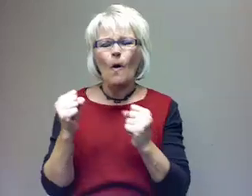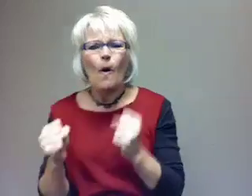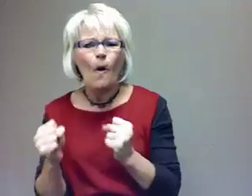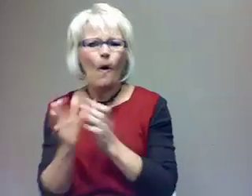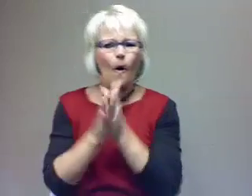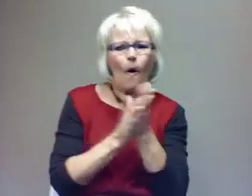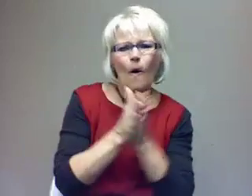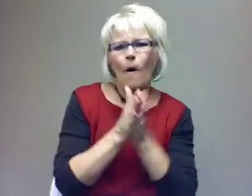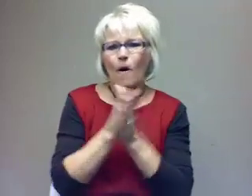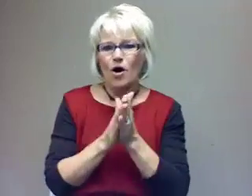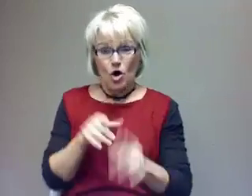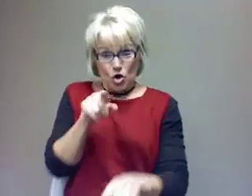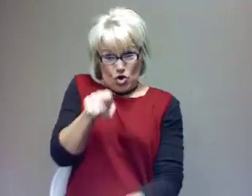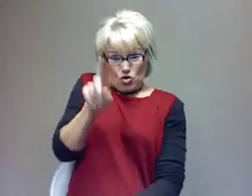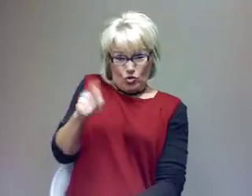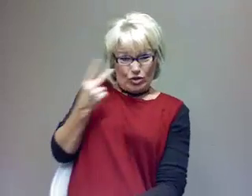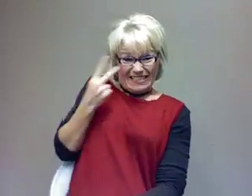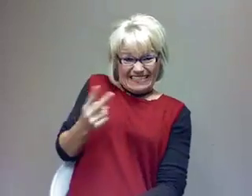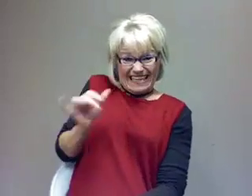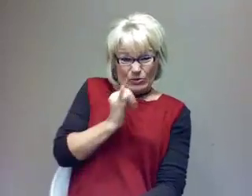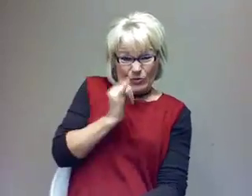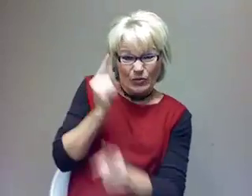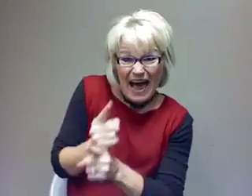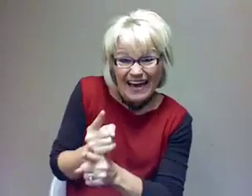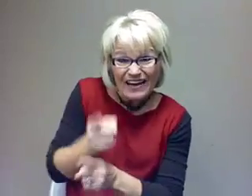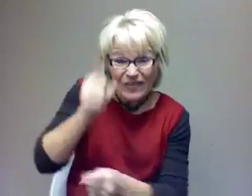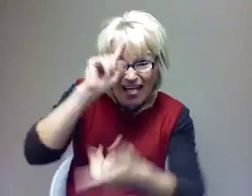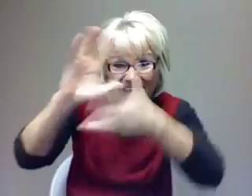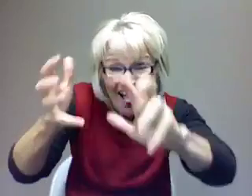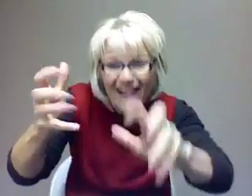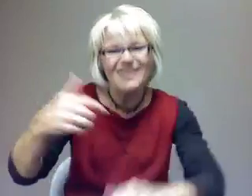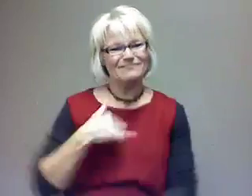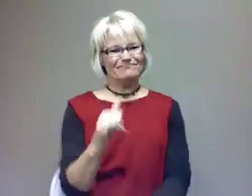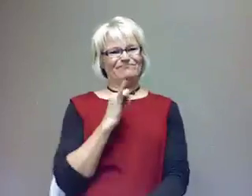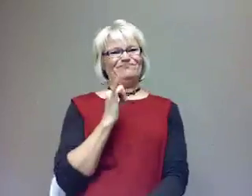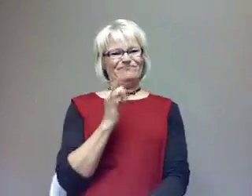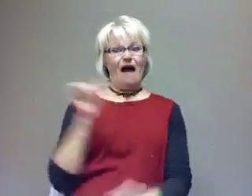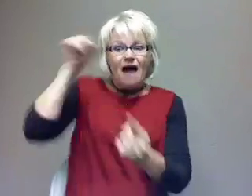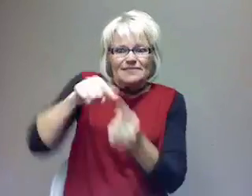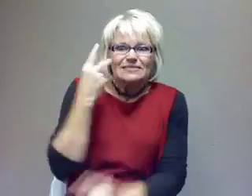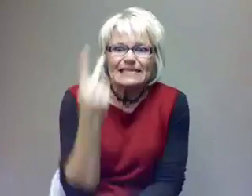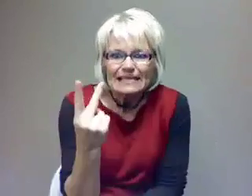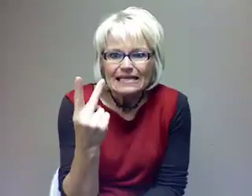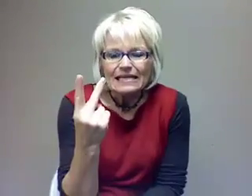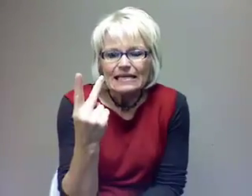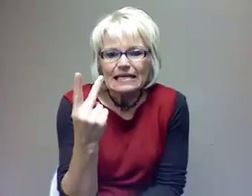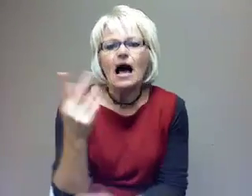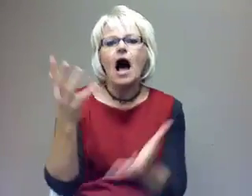You should see laminin, I guess. That's the thing, right? Okay. Here is a scientific diagram of the